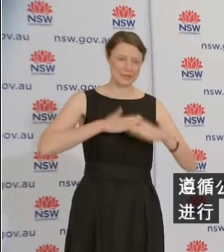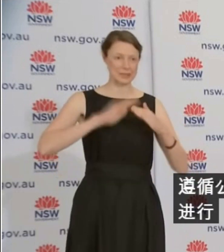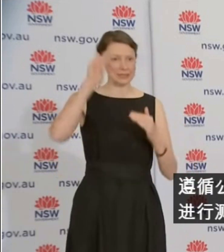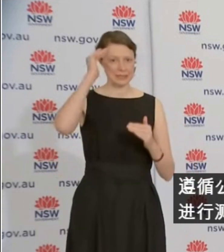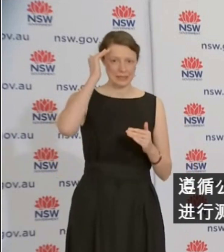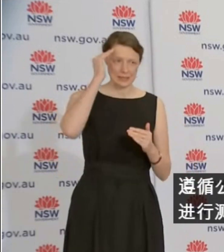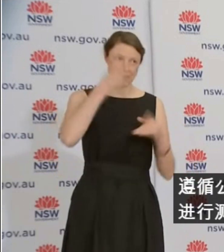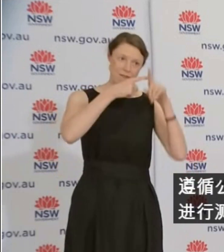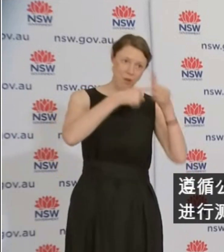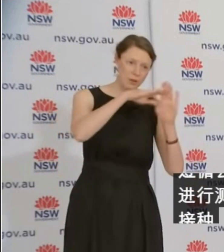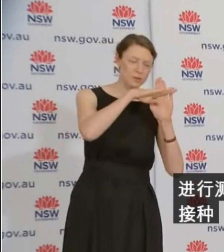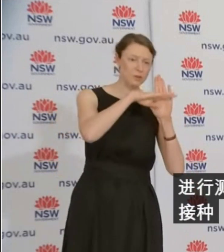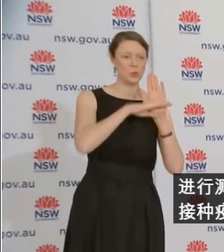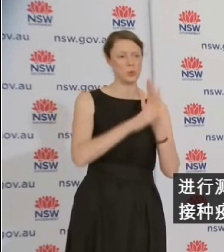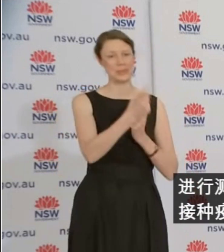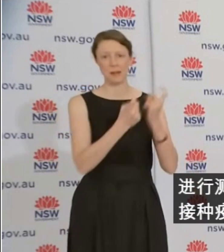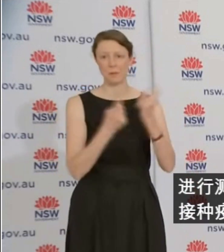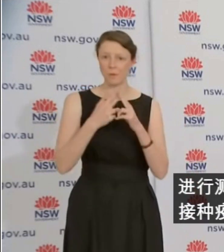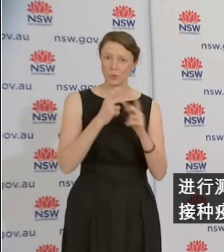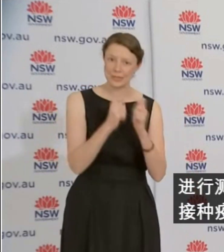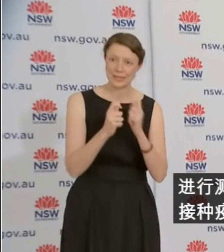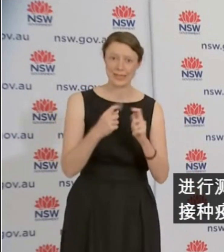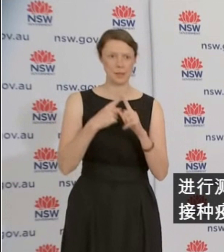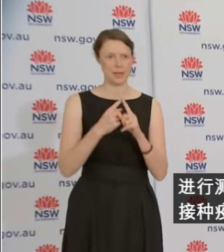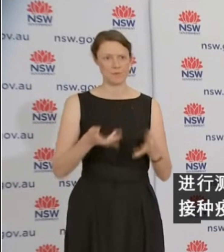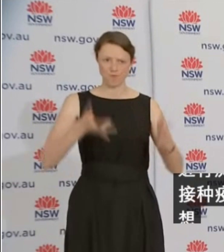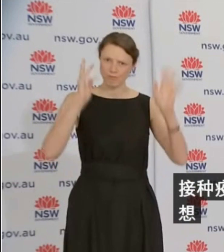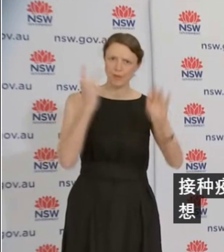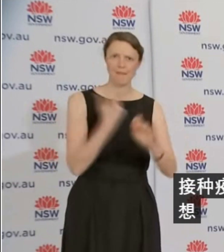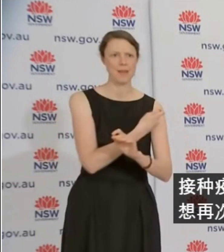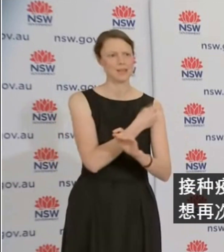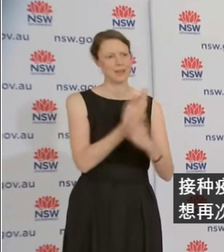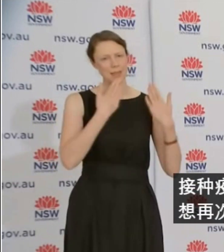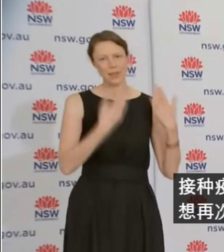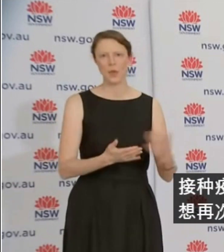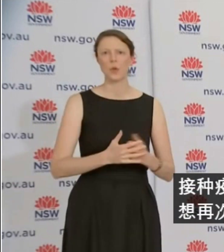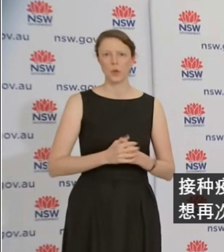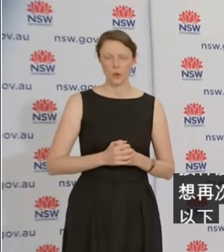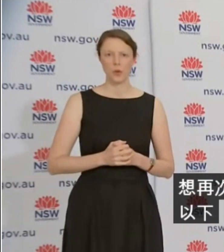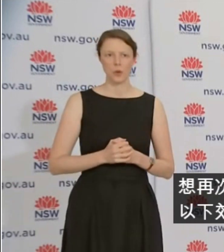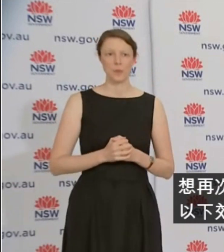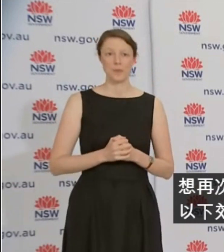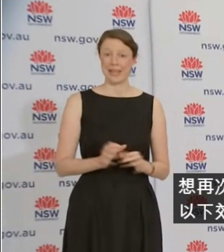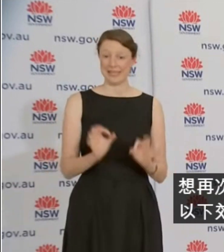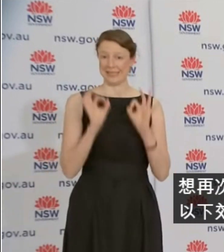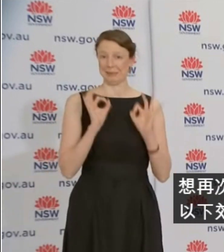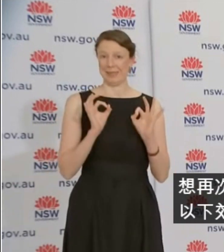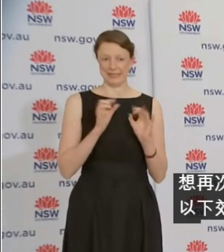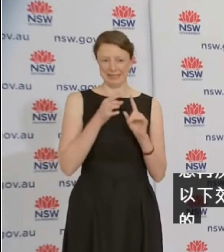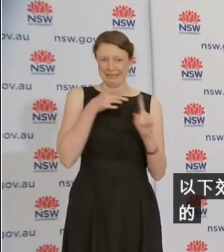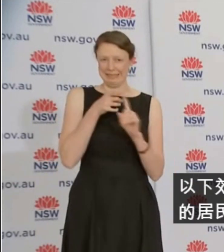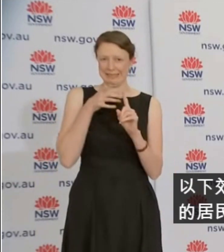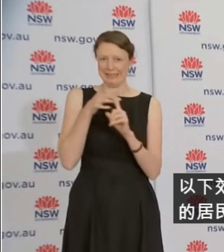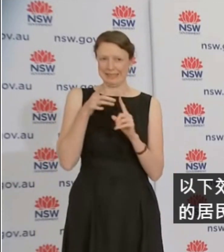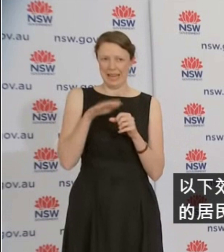coming forward for testing and for getting vaccinated. And I'd particularly again like to encourage residents of the following suburbs